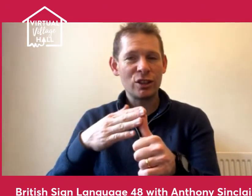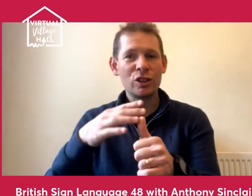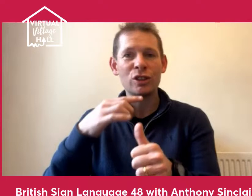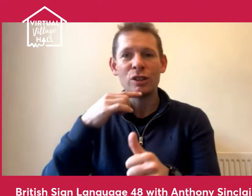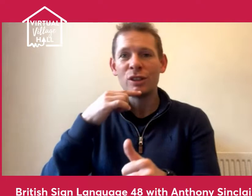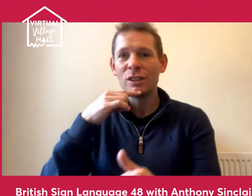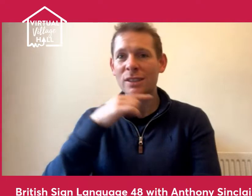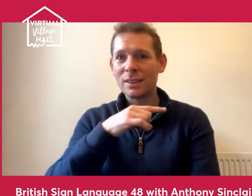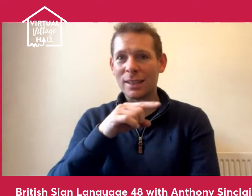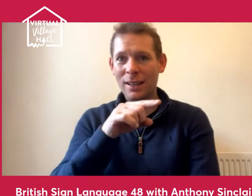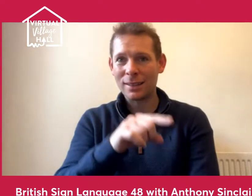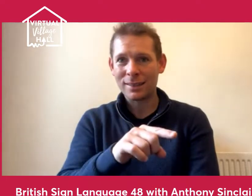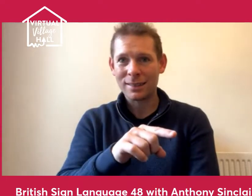My first son